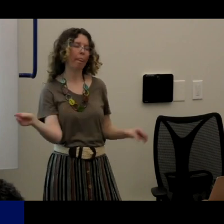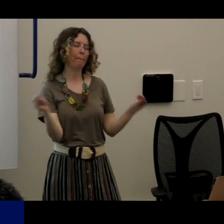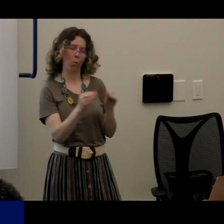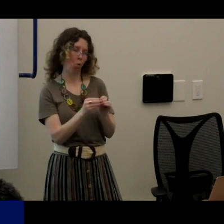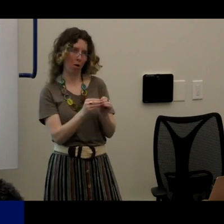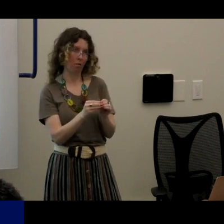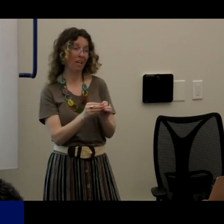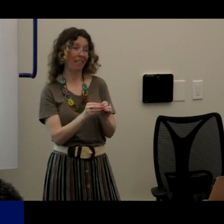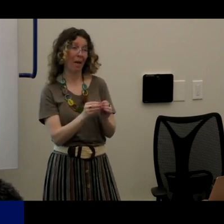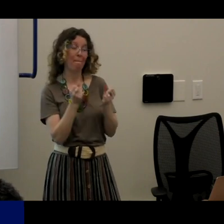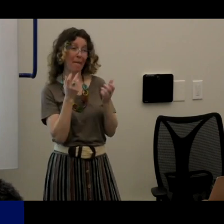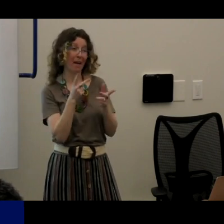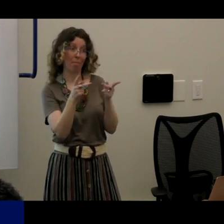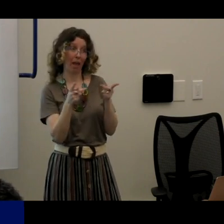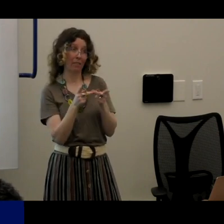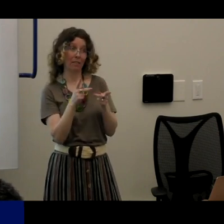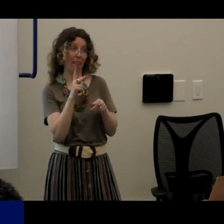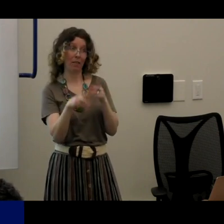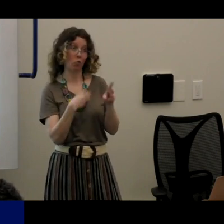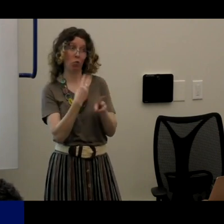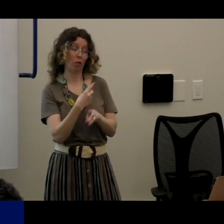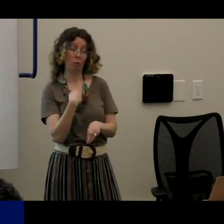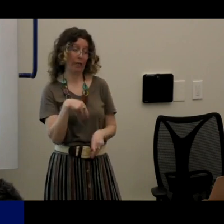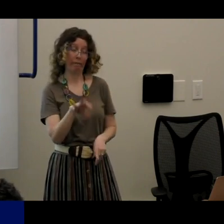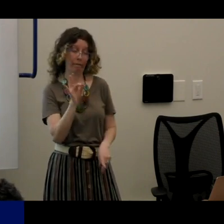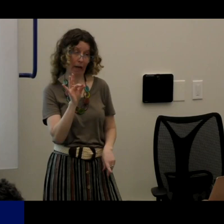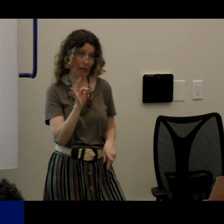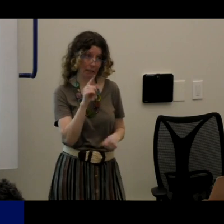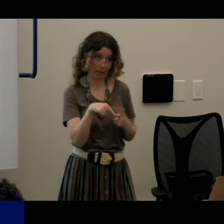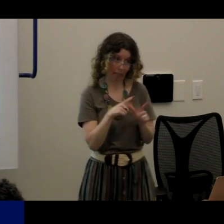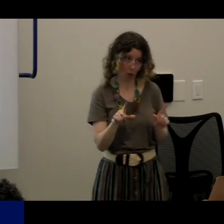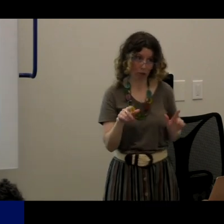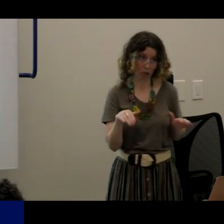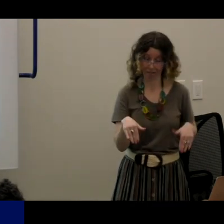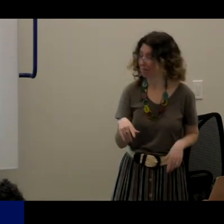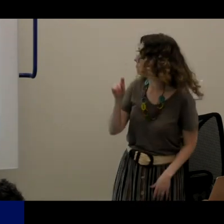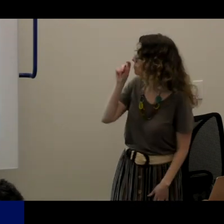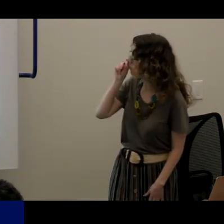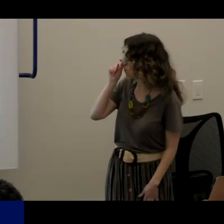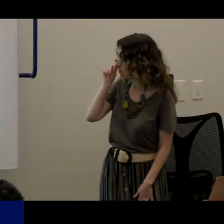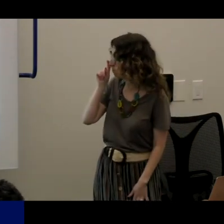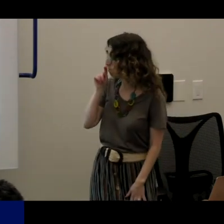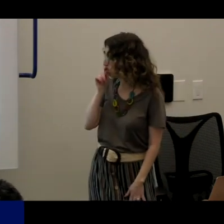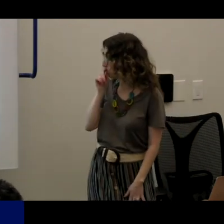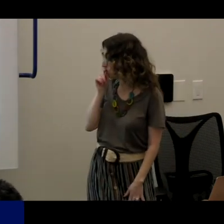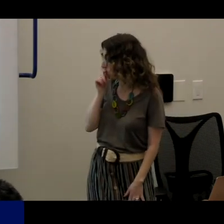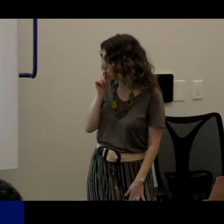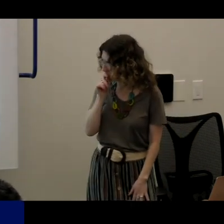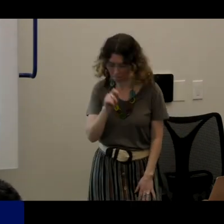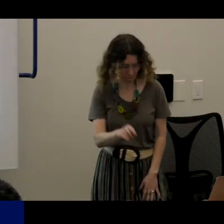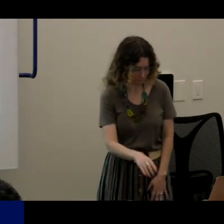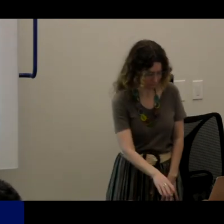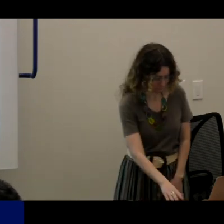are 200. I am sure there is a lot more. Many locations in the world that we have not found documented sign language as of